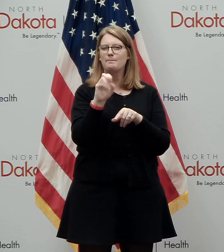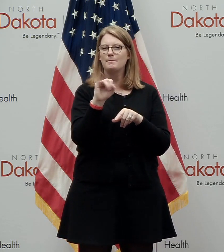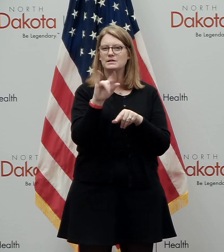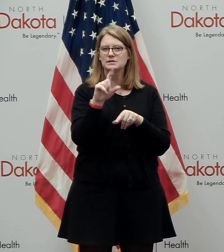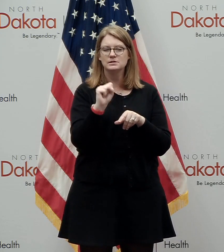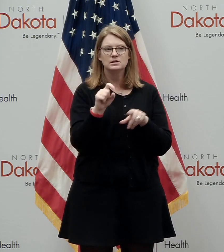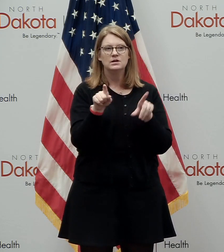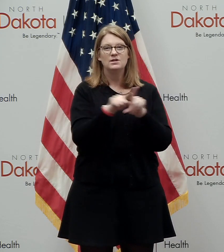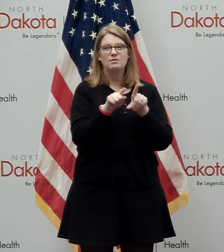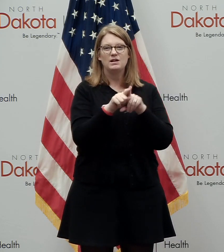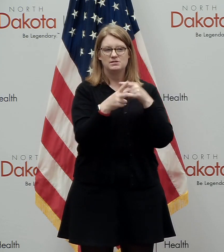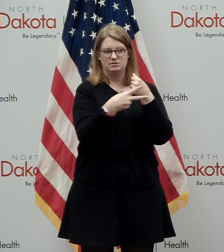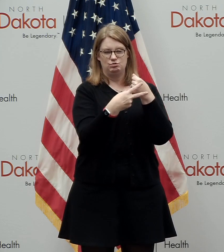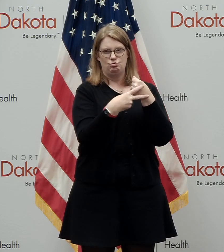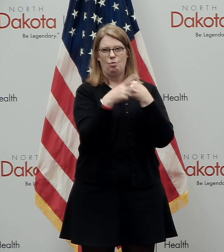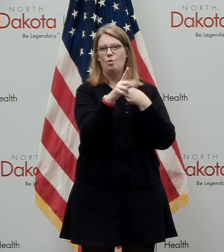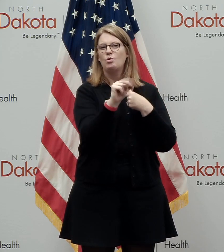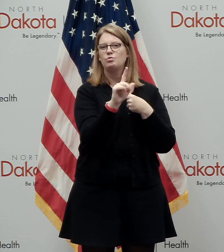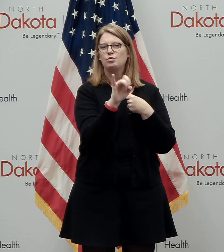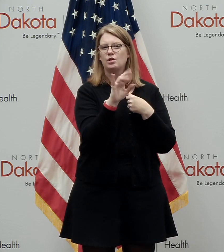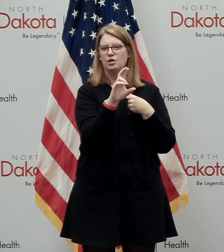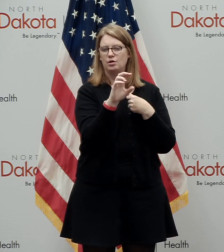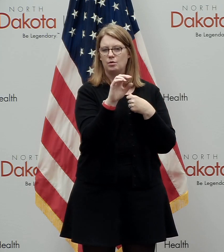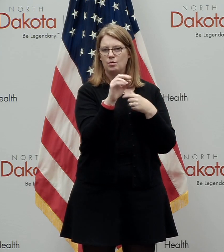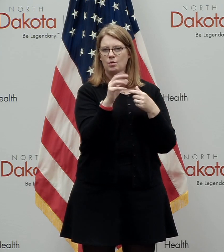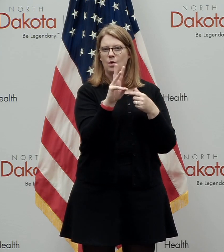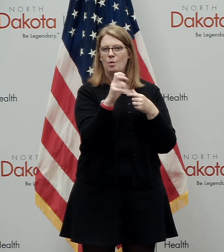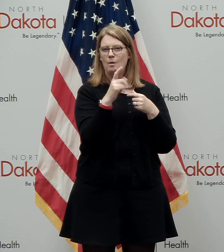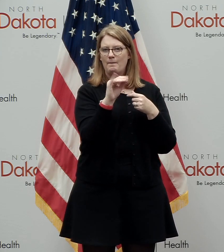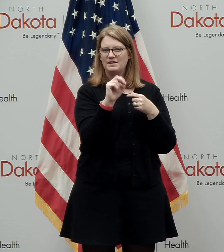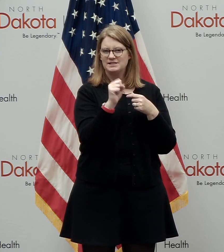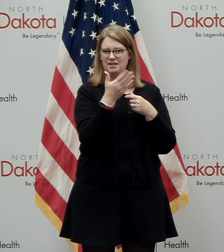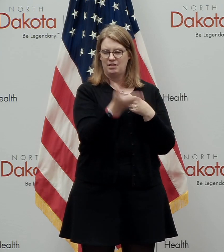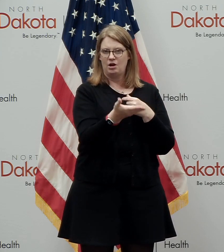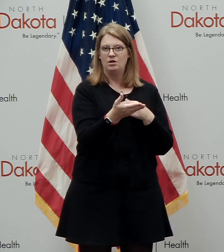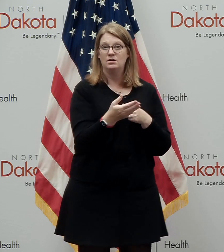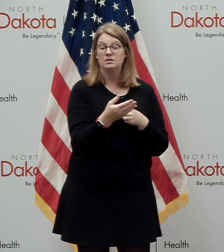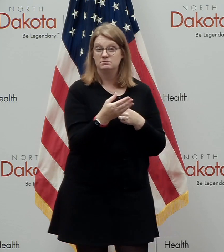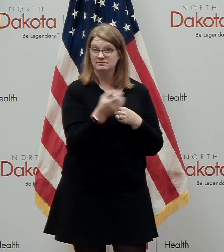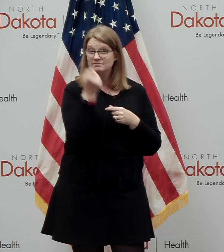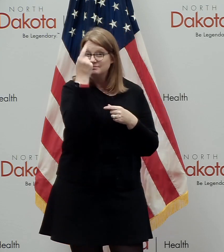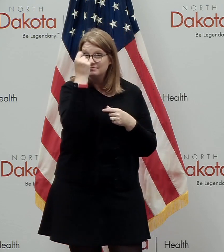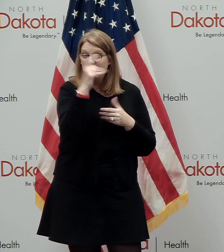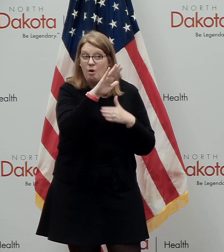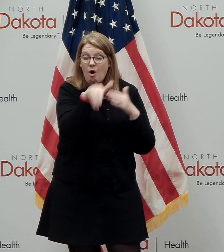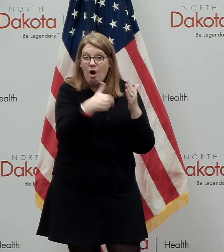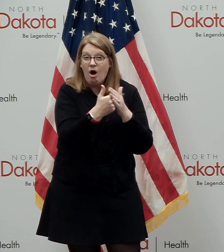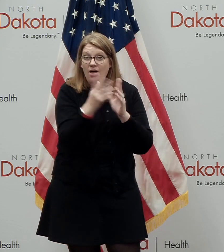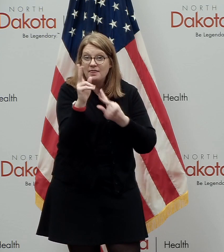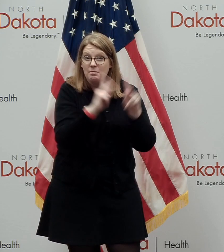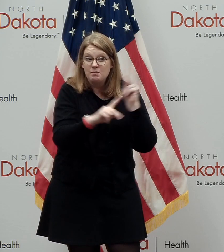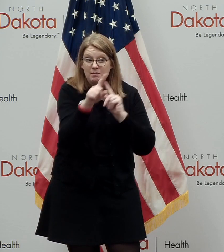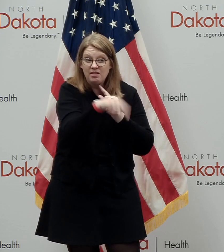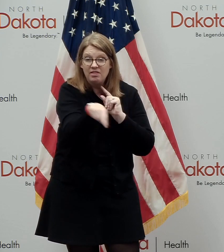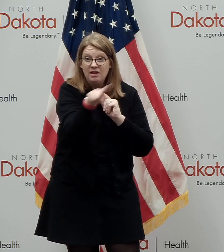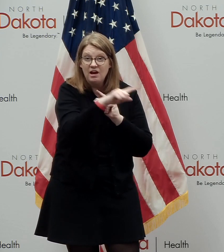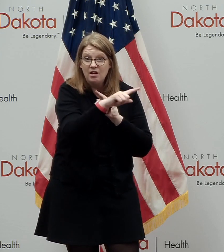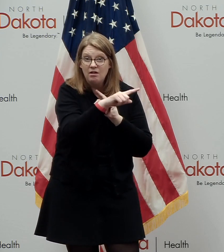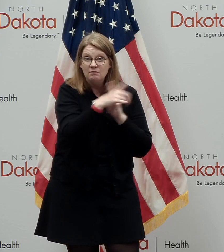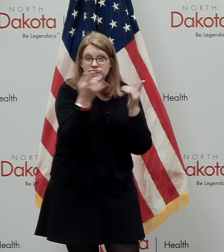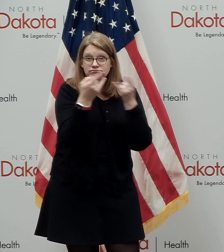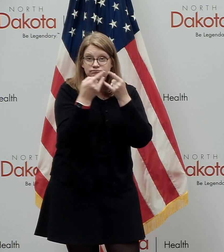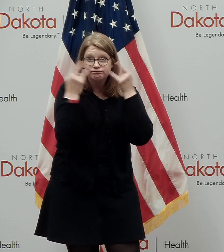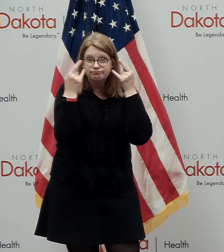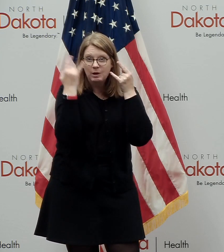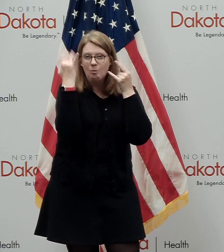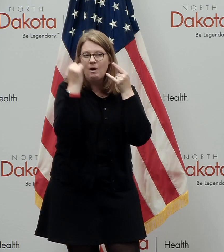nuclear weapons in the United States. I can assure you every airman on that air base was wearing a mask, because the work that they do is essential to the security